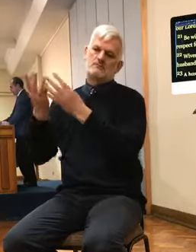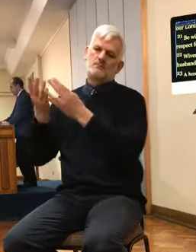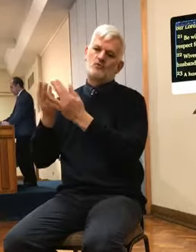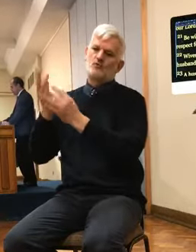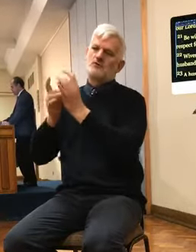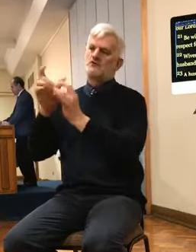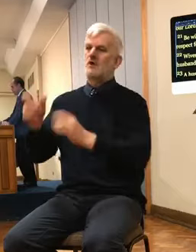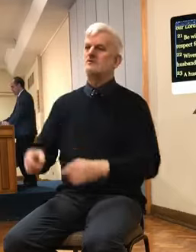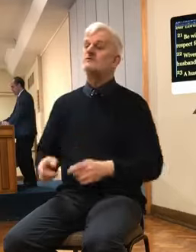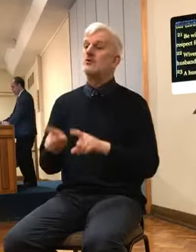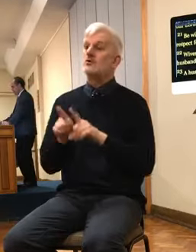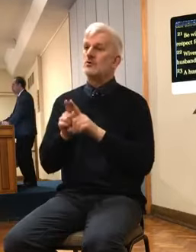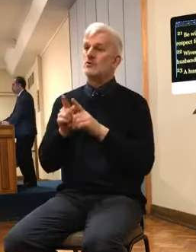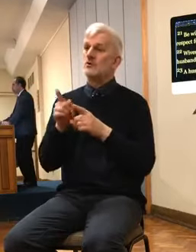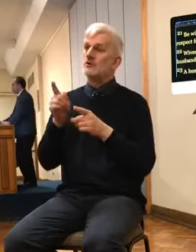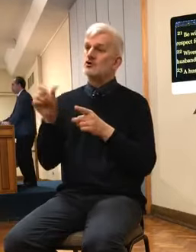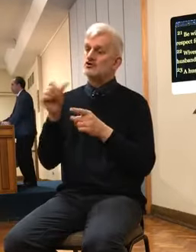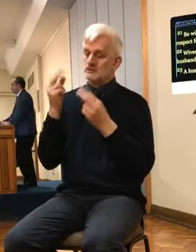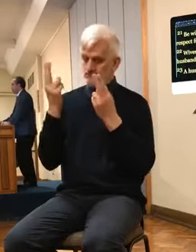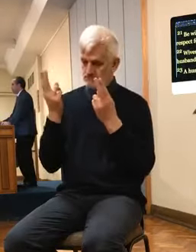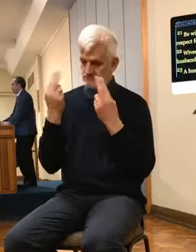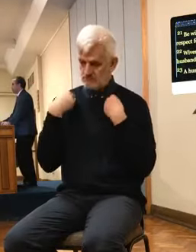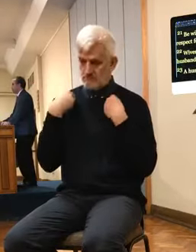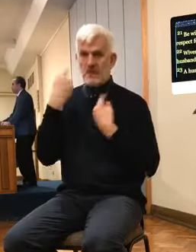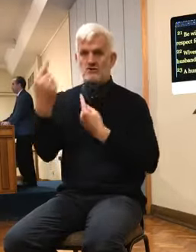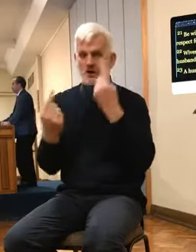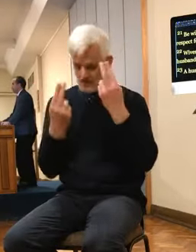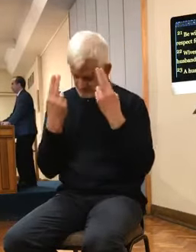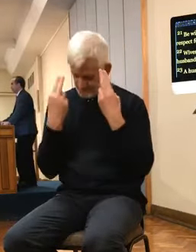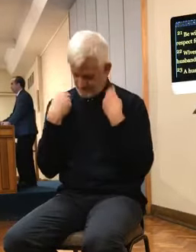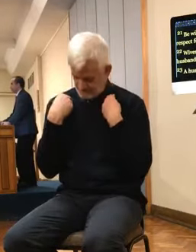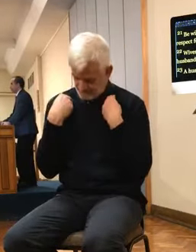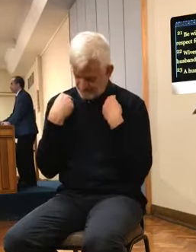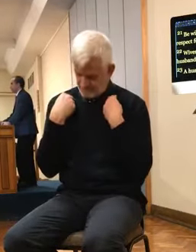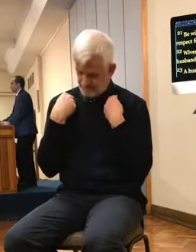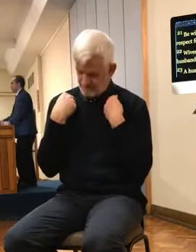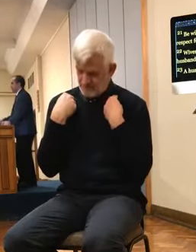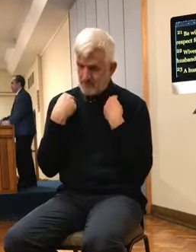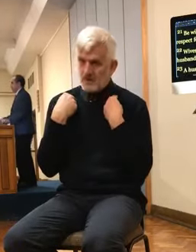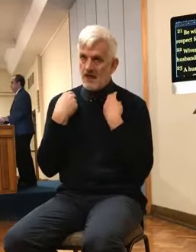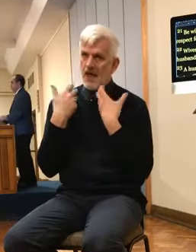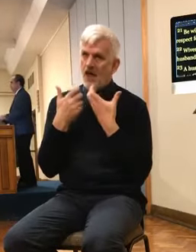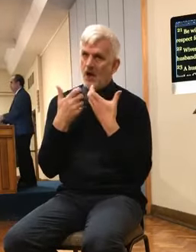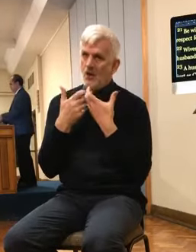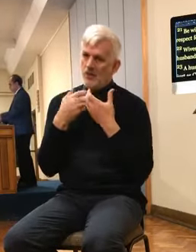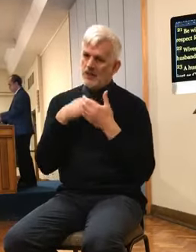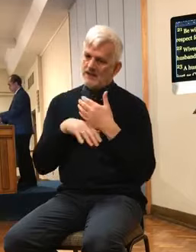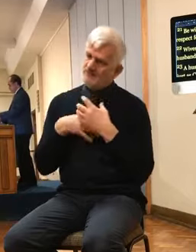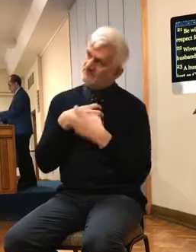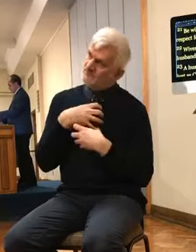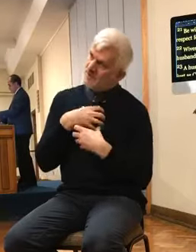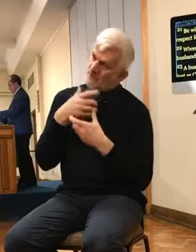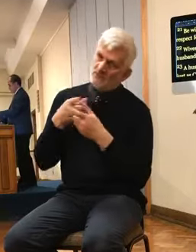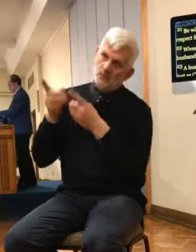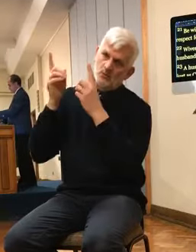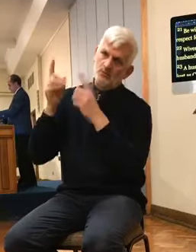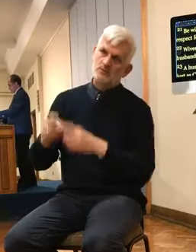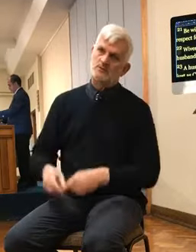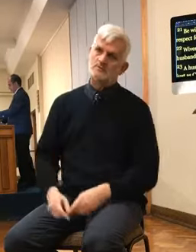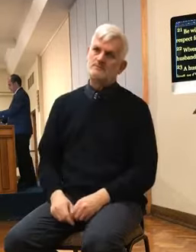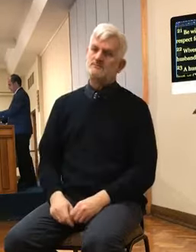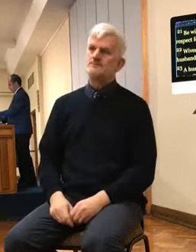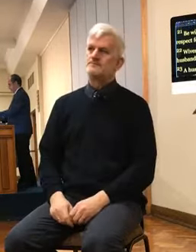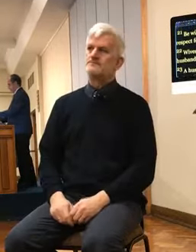submitting yourselves one to another in the fear of God.